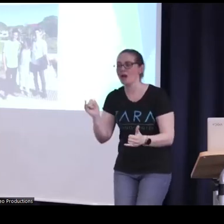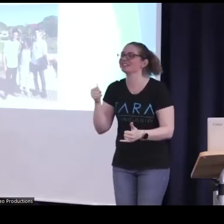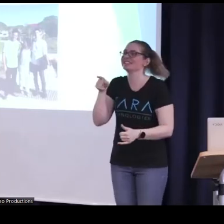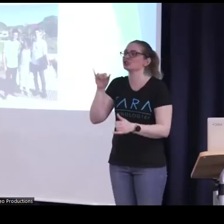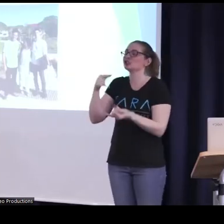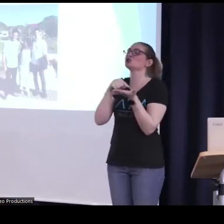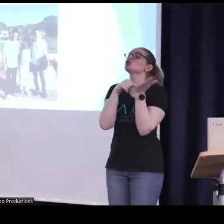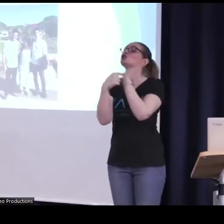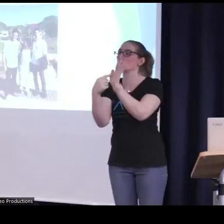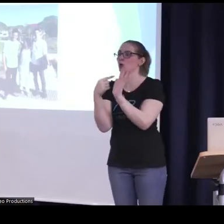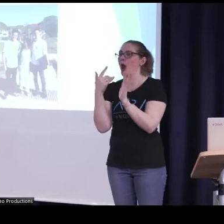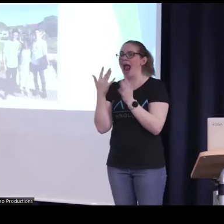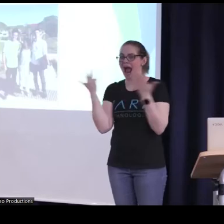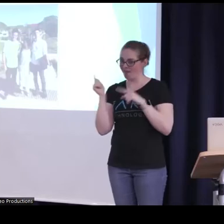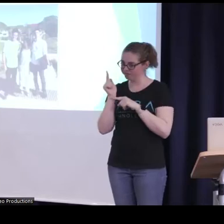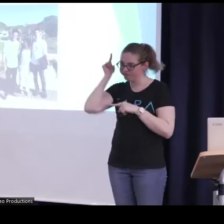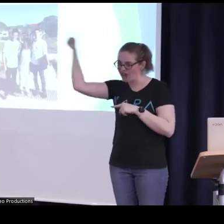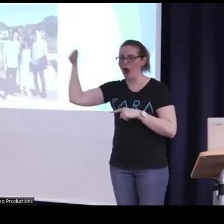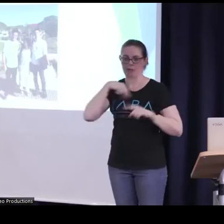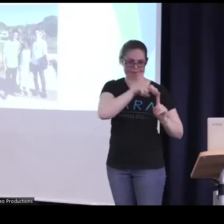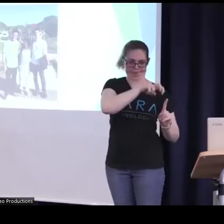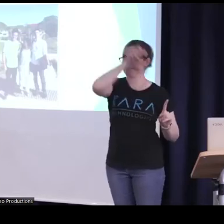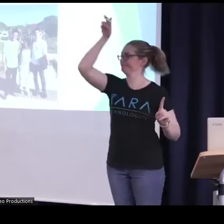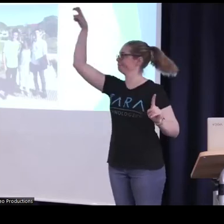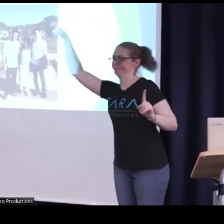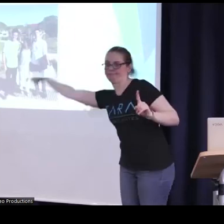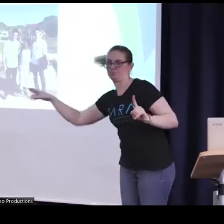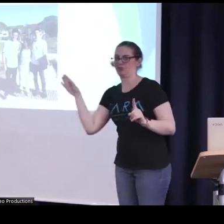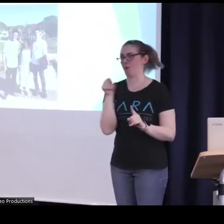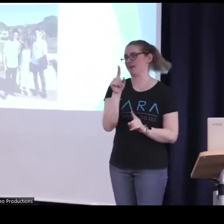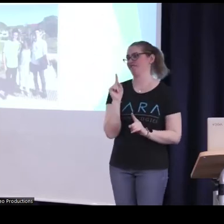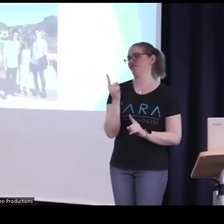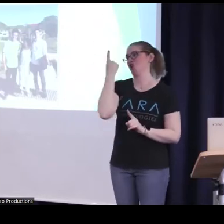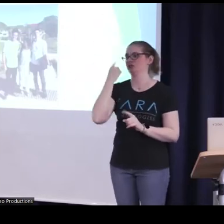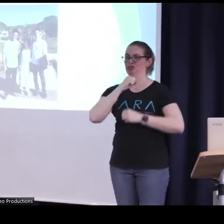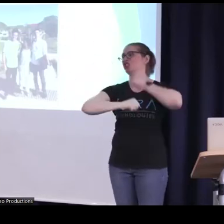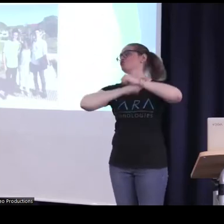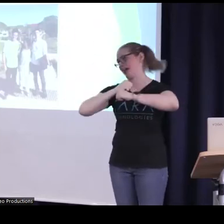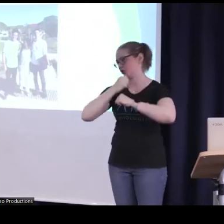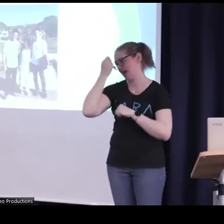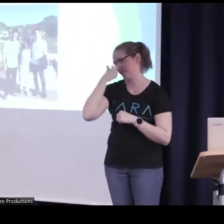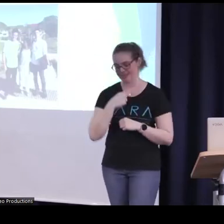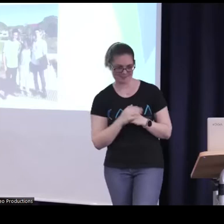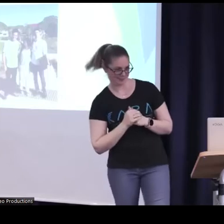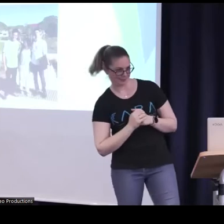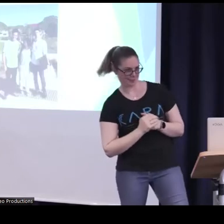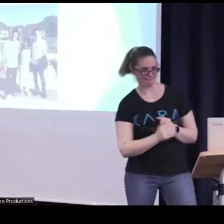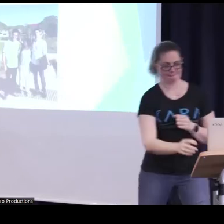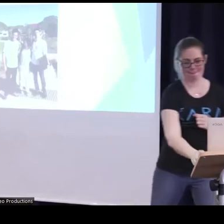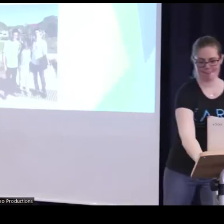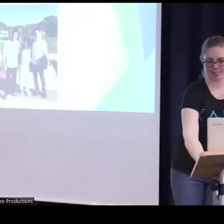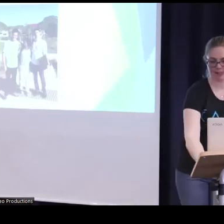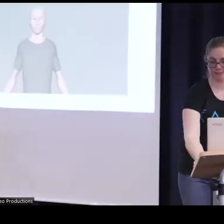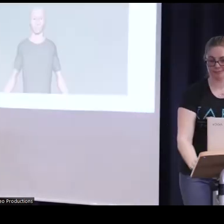So this is not what we do now, keep that in mind, but this is just to show you how far we've come when we first started to generate